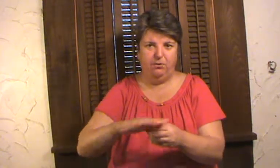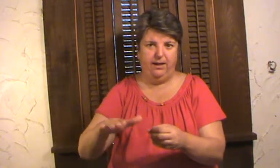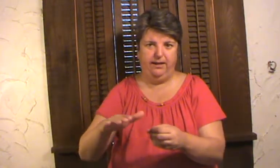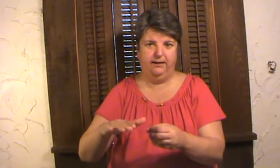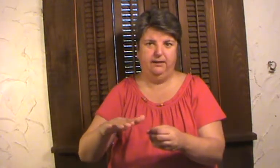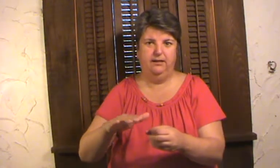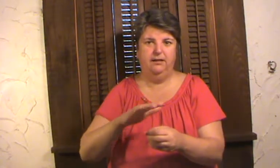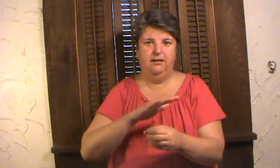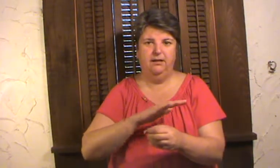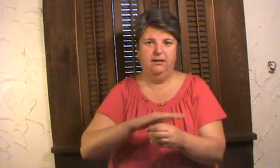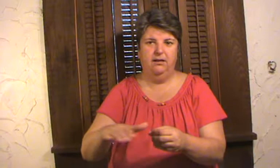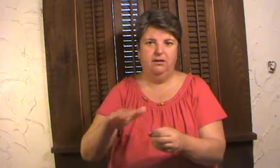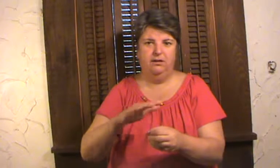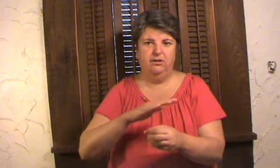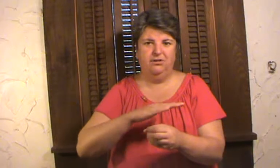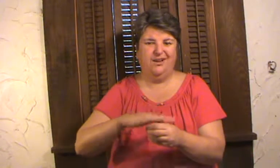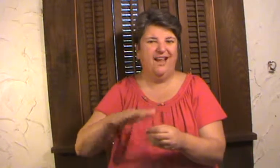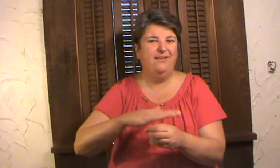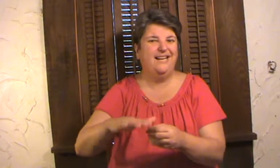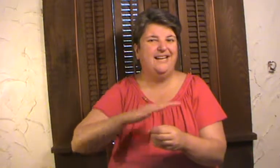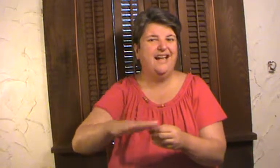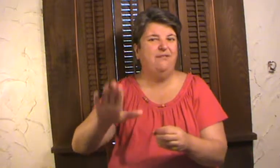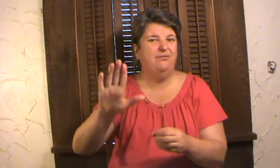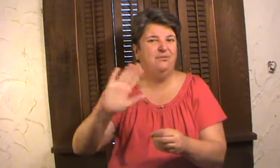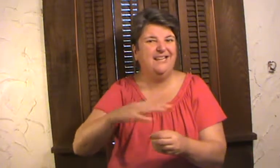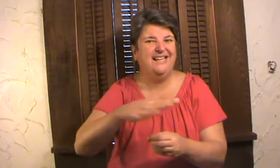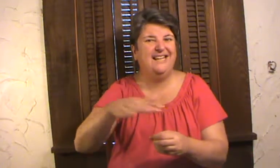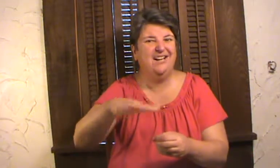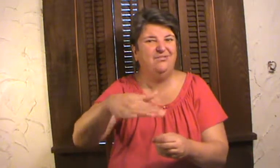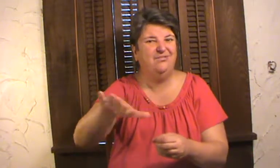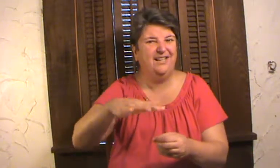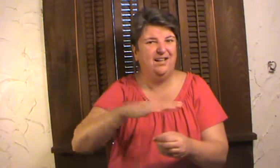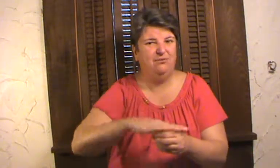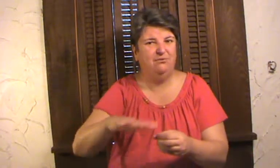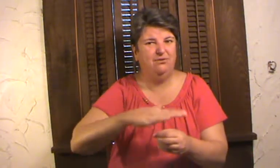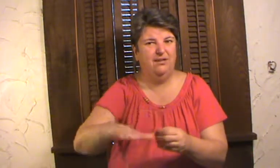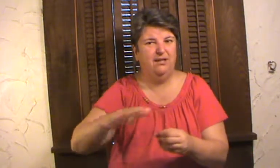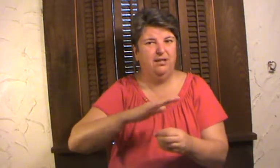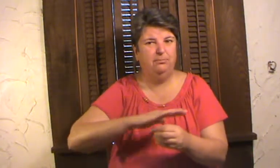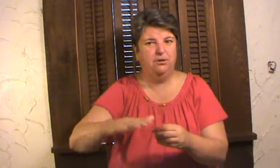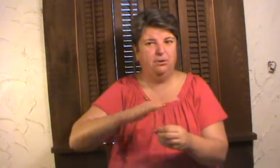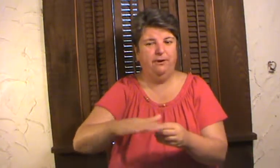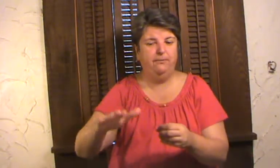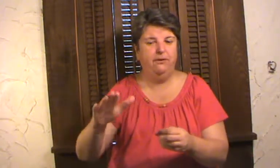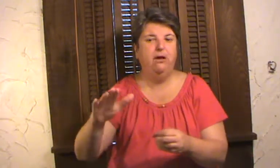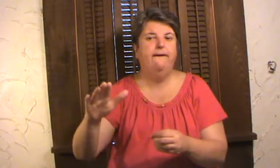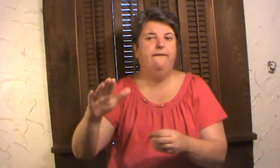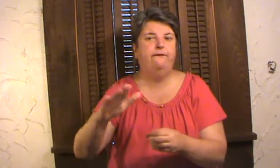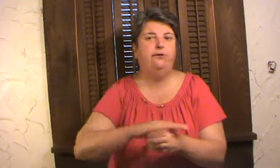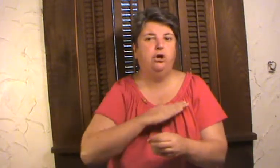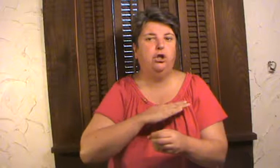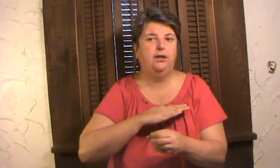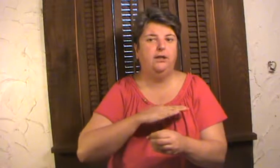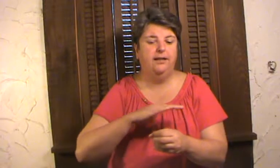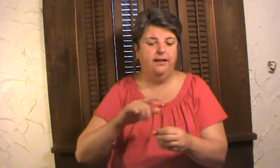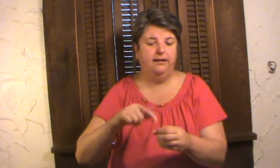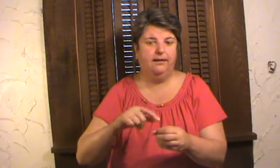hand. So I have had enough, enough, enough. You brush it away from you. Full, the cup